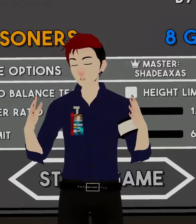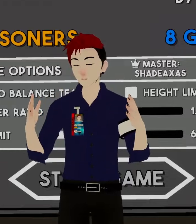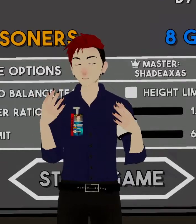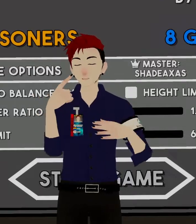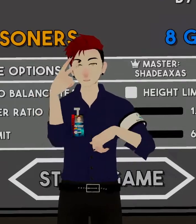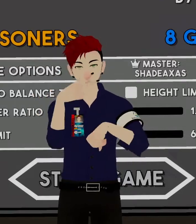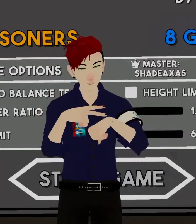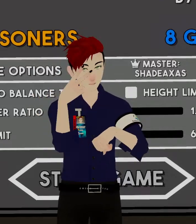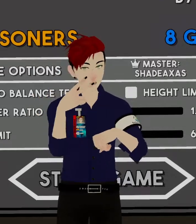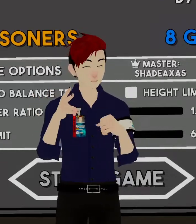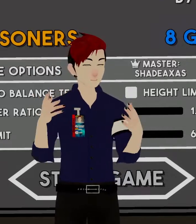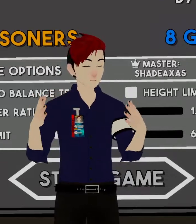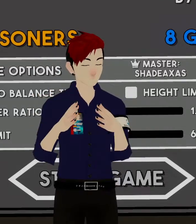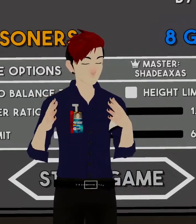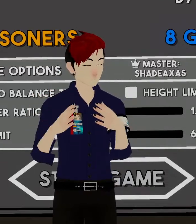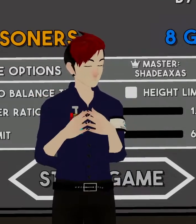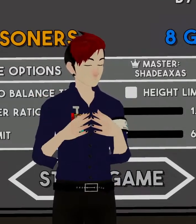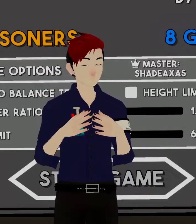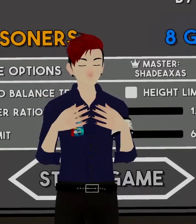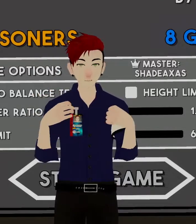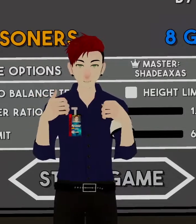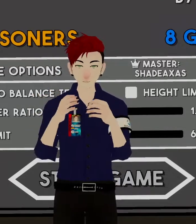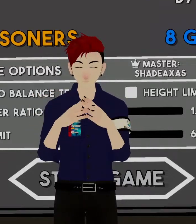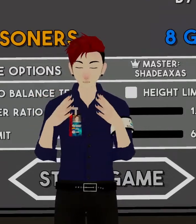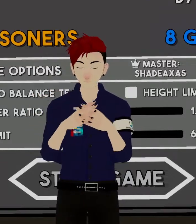Or if you do it twice, it's football.